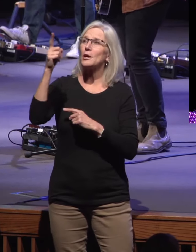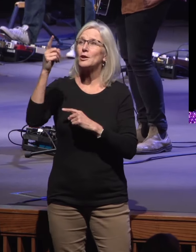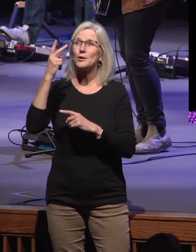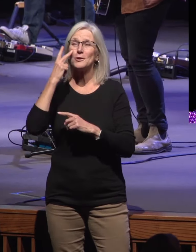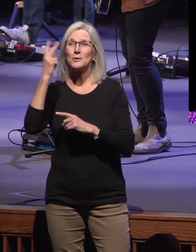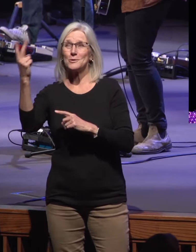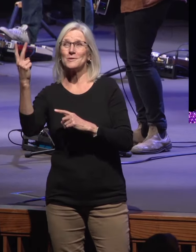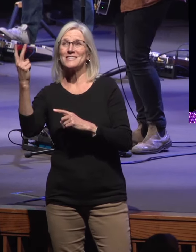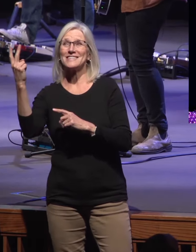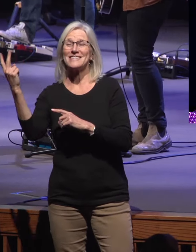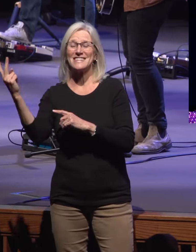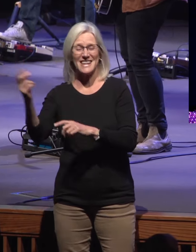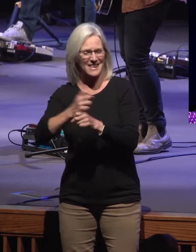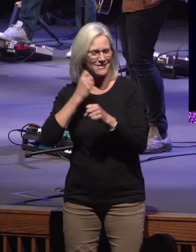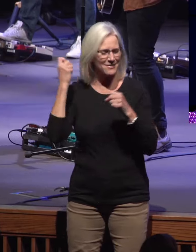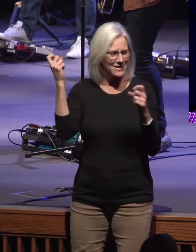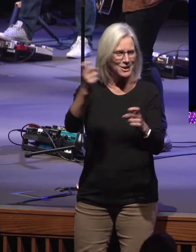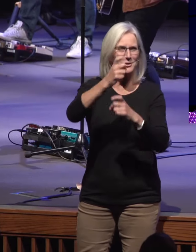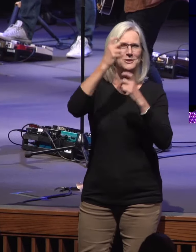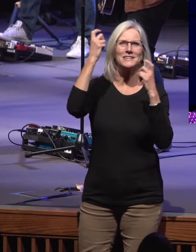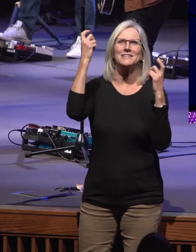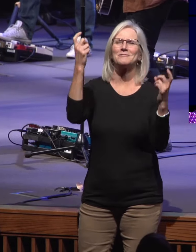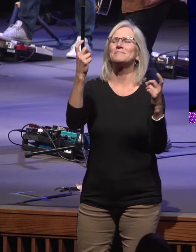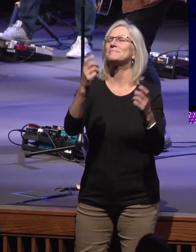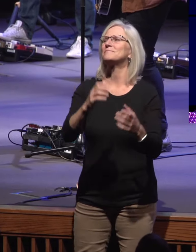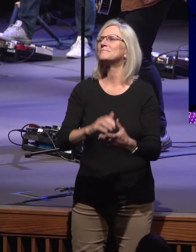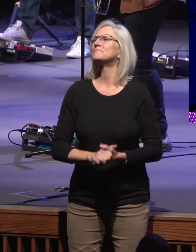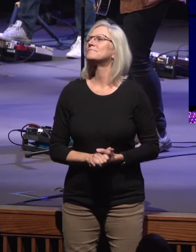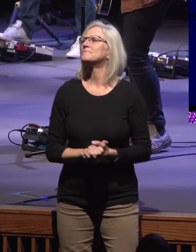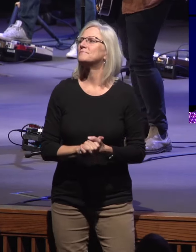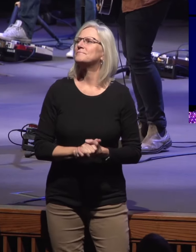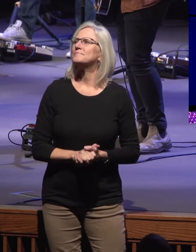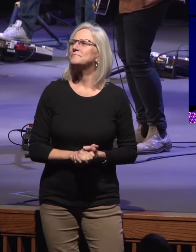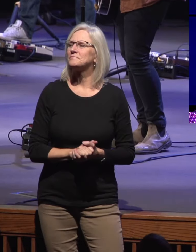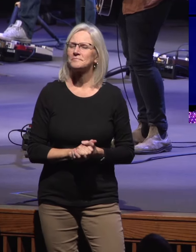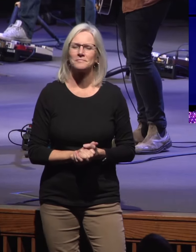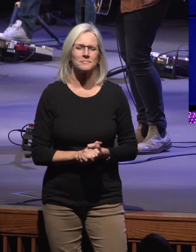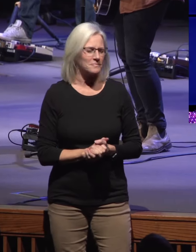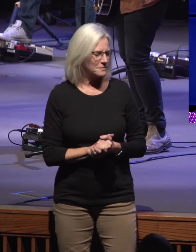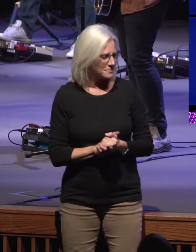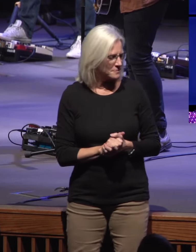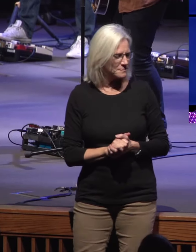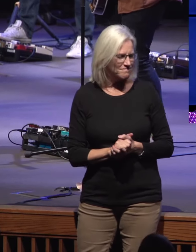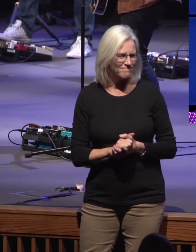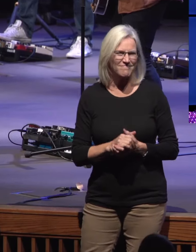Victory.